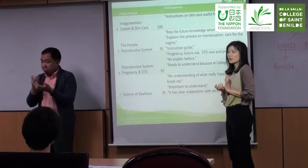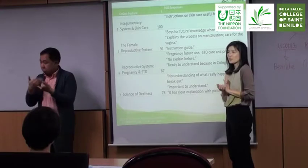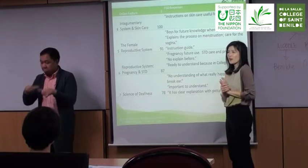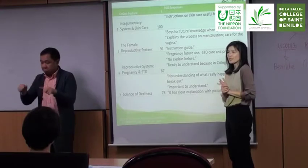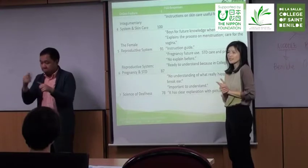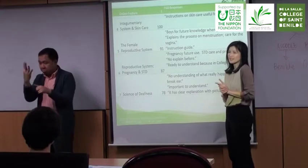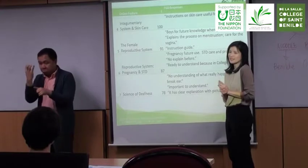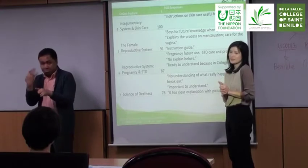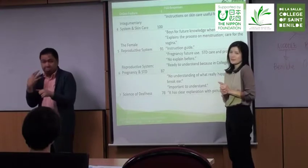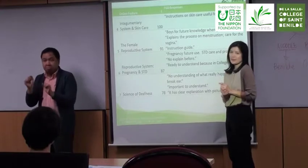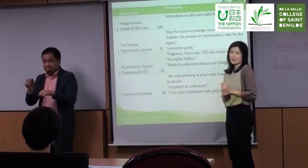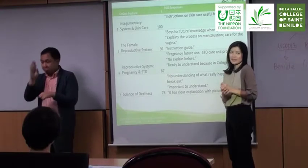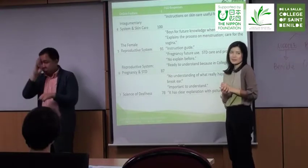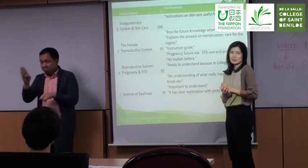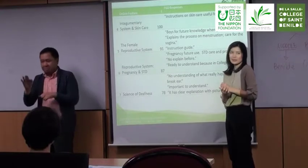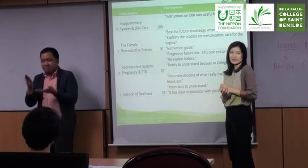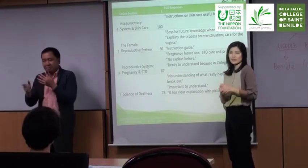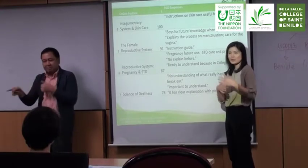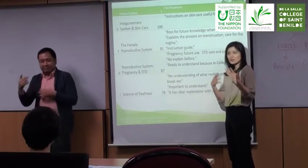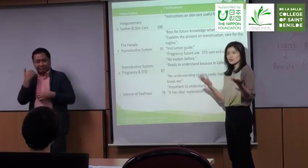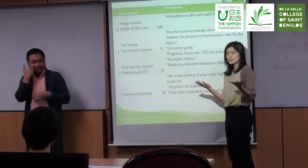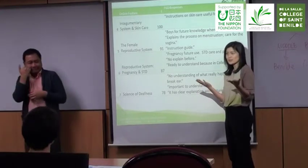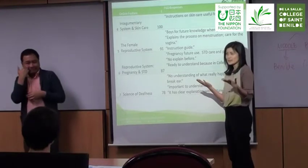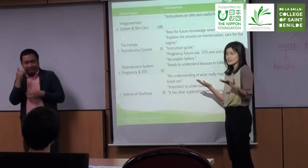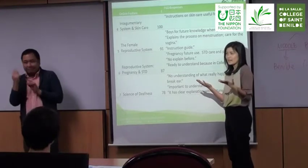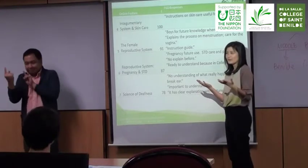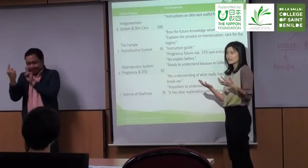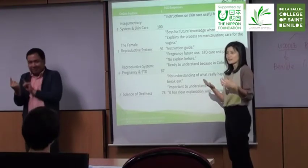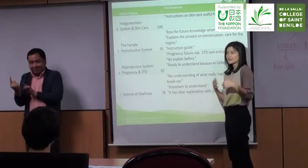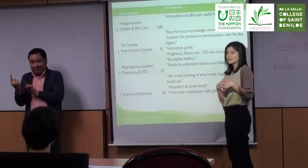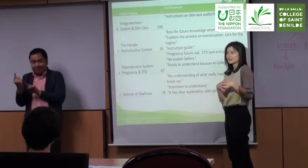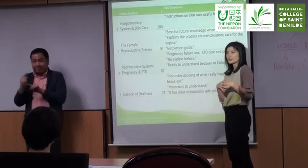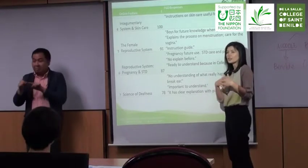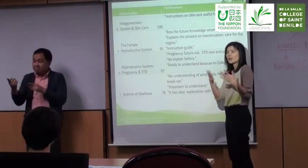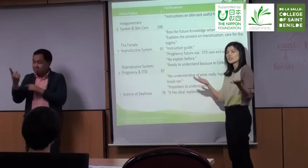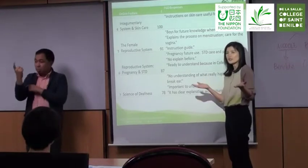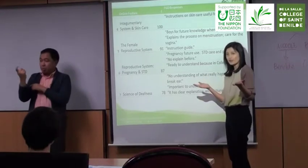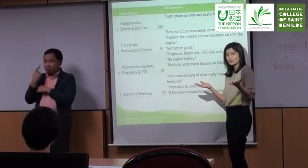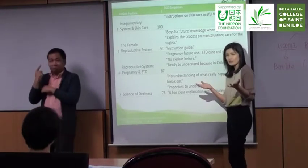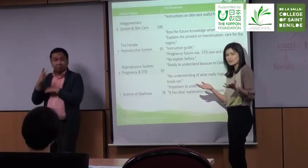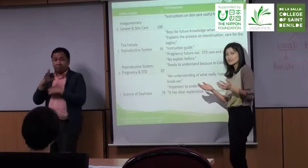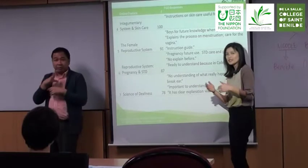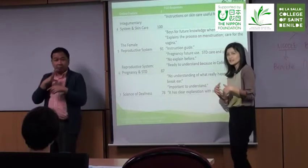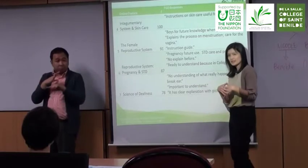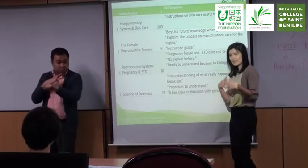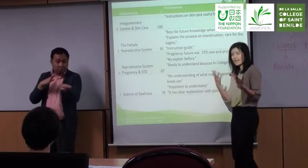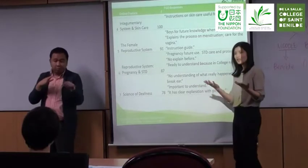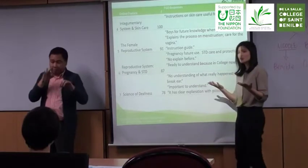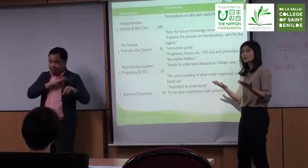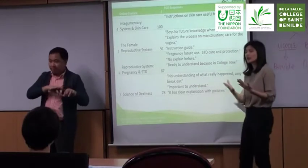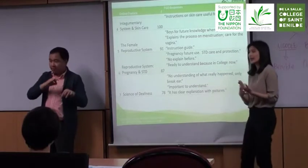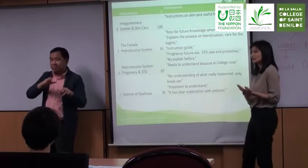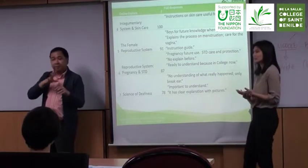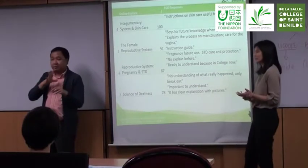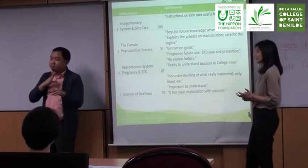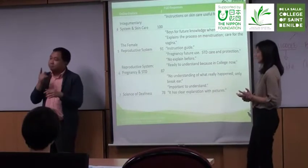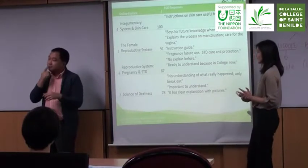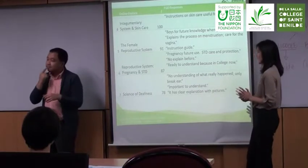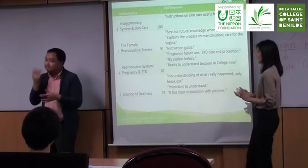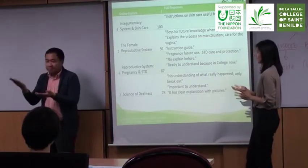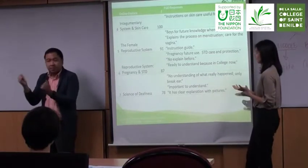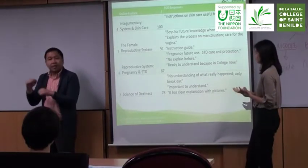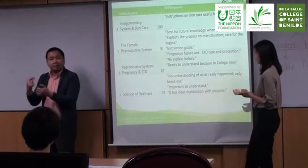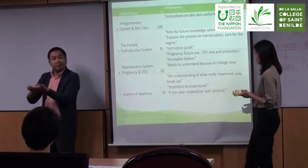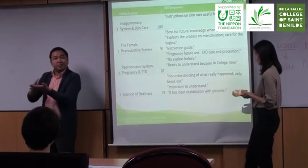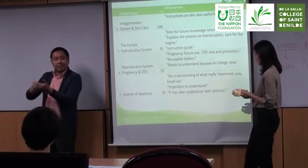just do one-on-one. But if their question is pretty safe and it is for the knowledge of everybody, we can actually discuss